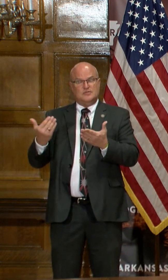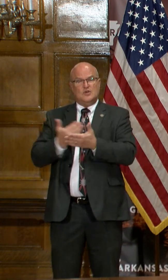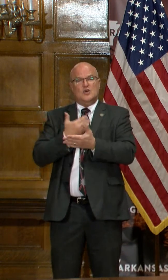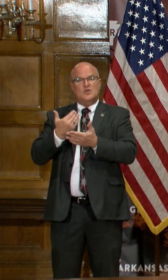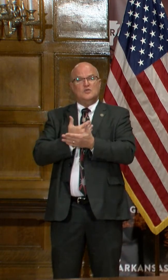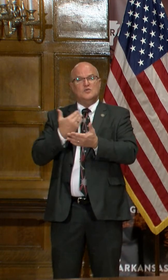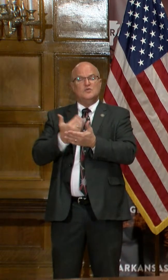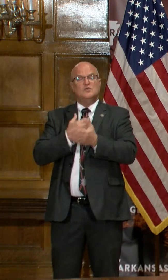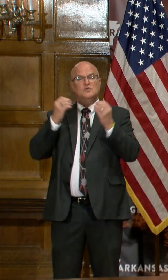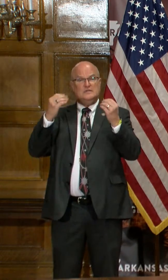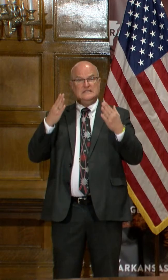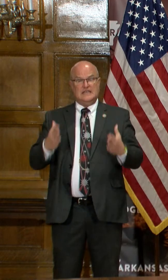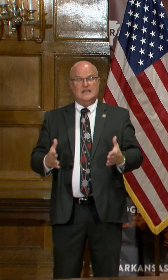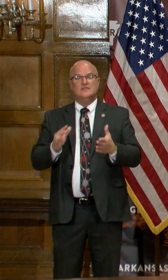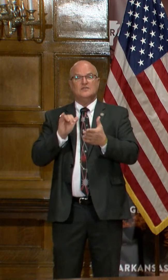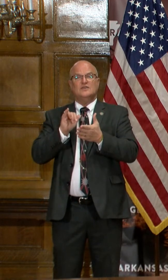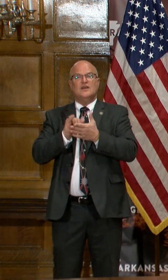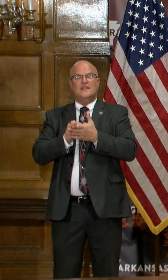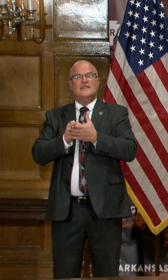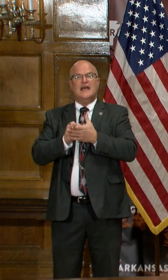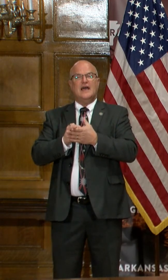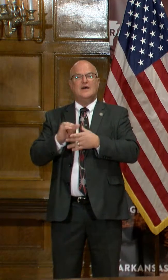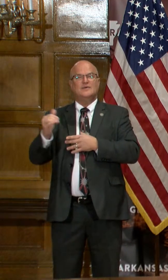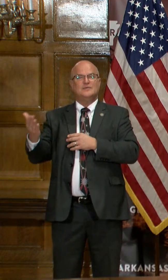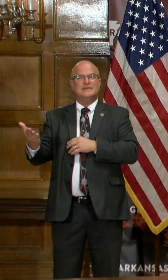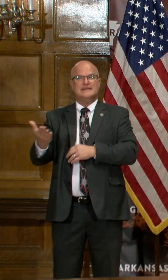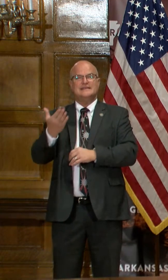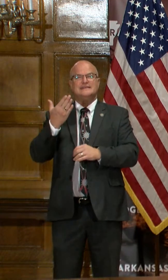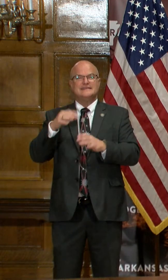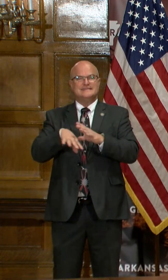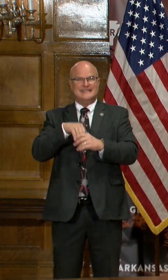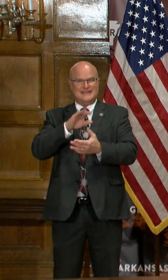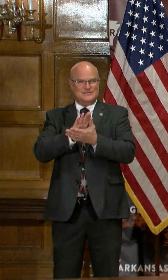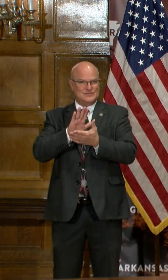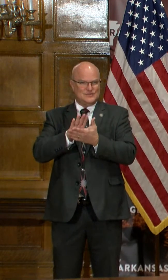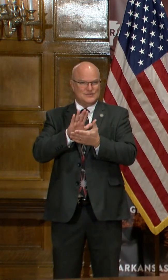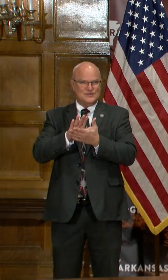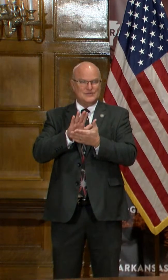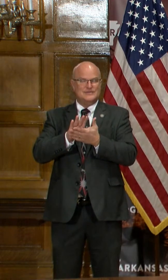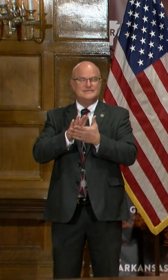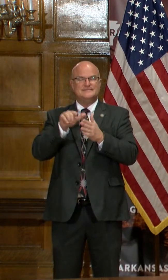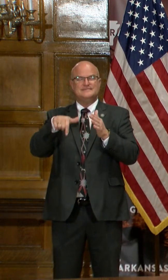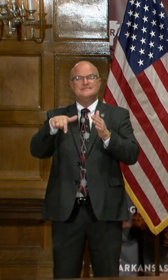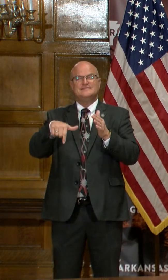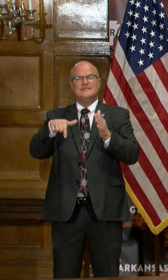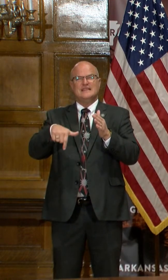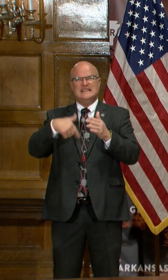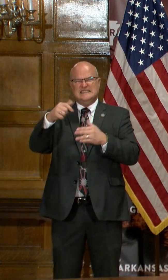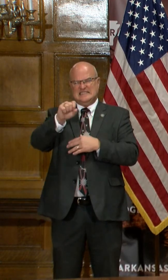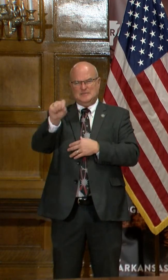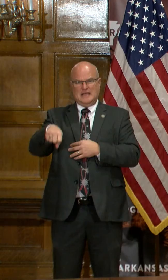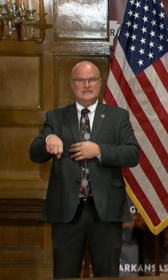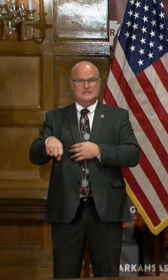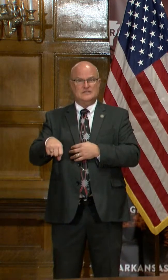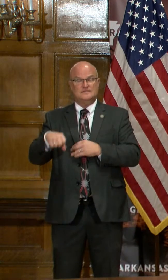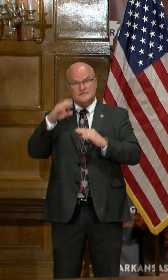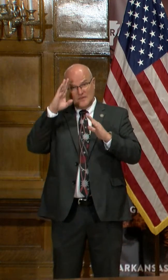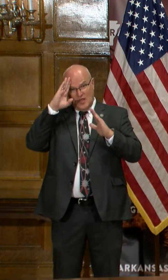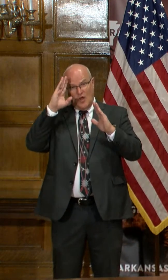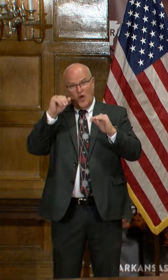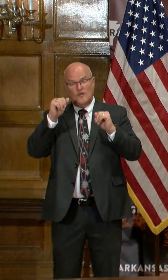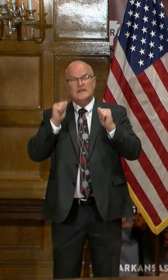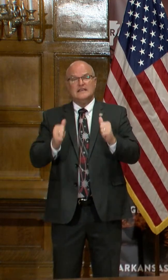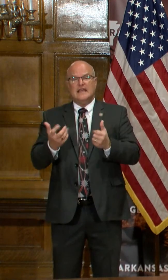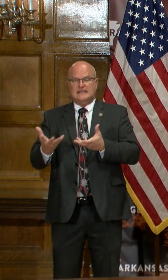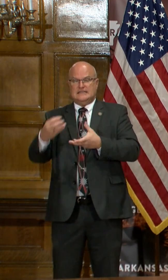new round of teachers that will be coming out of school this next semester, and hopefully we'll be